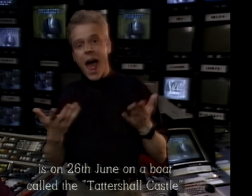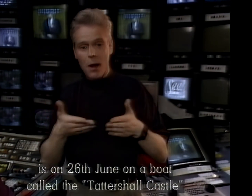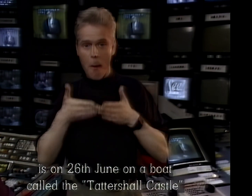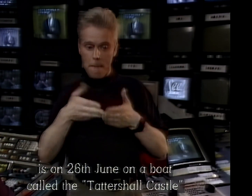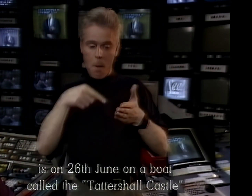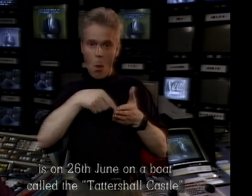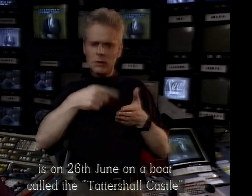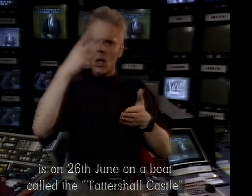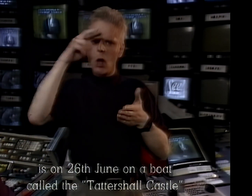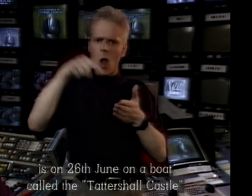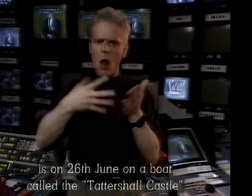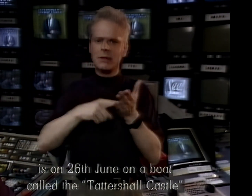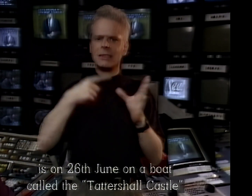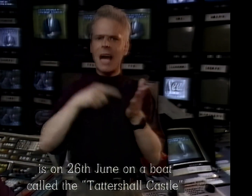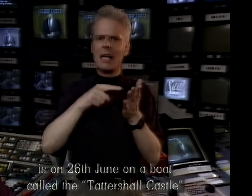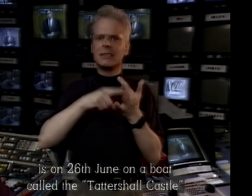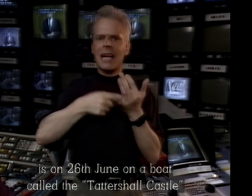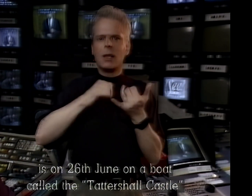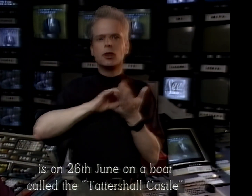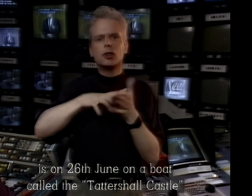on a boat called the Tattersall Castle